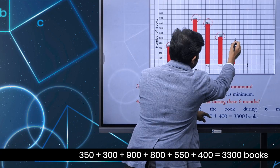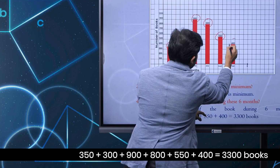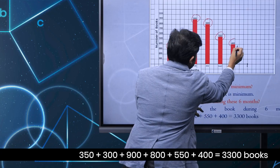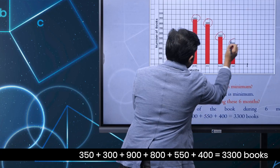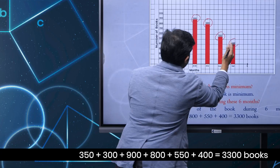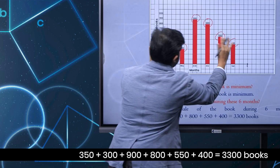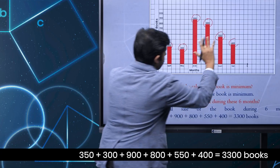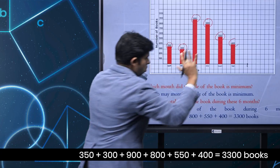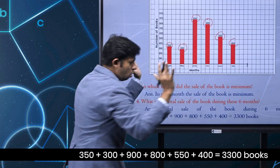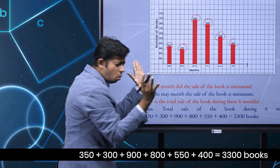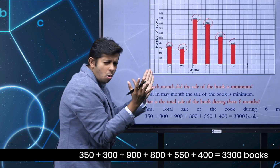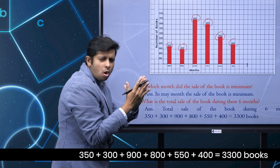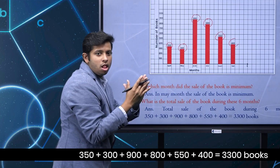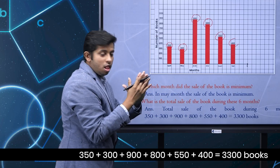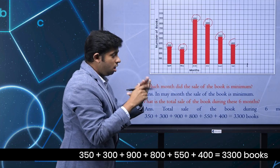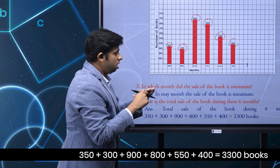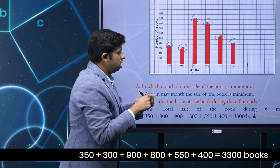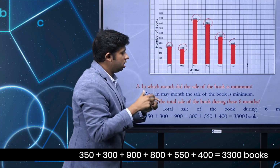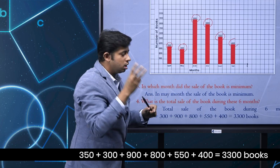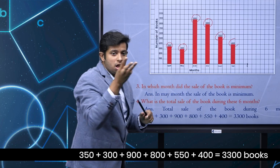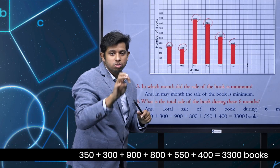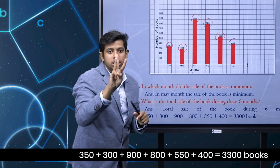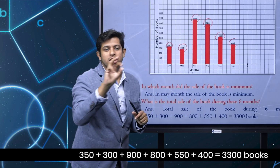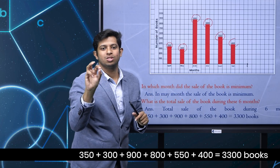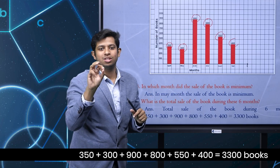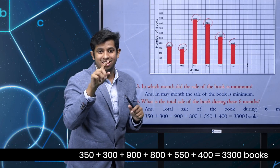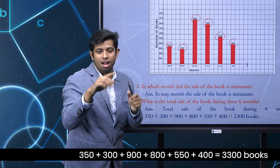400 equals to 3,300 books.